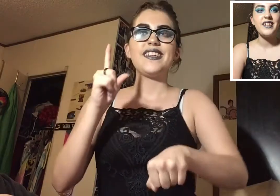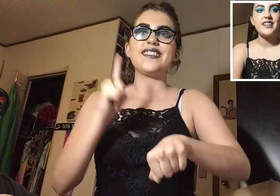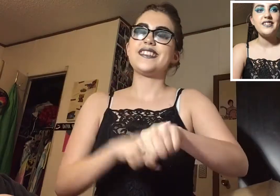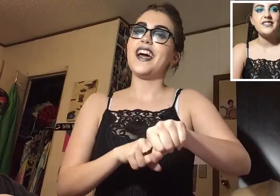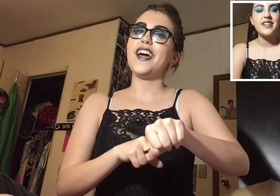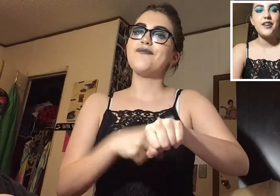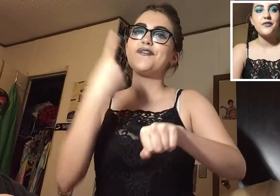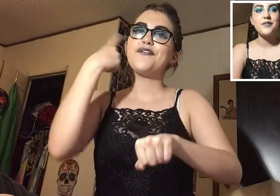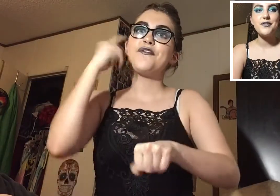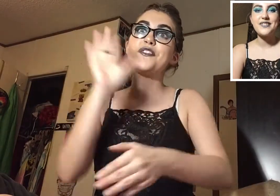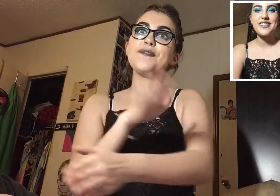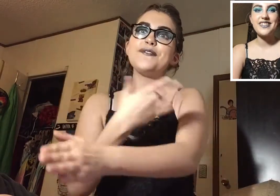Time for the music.